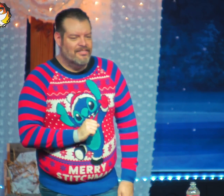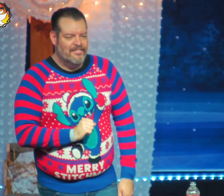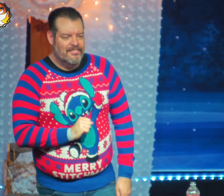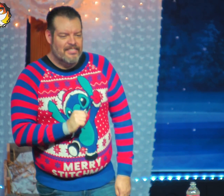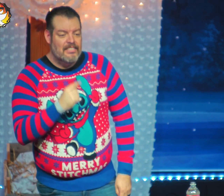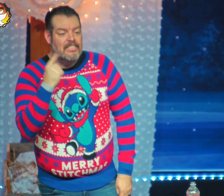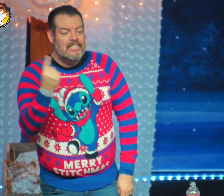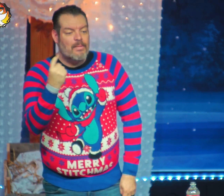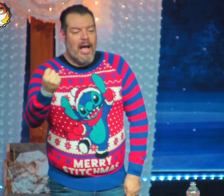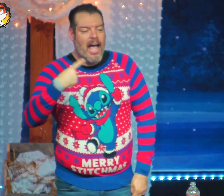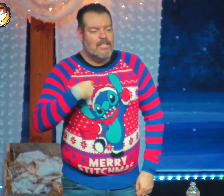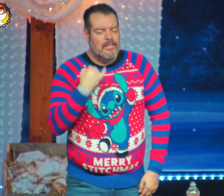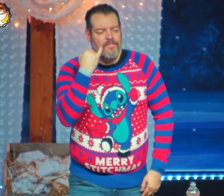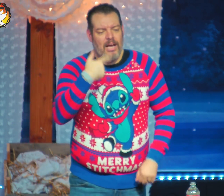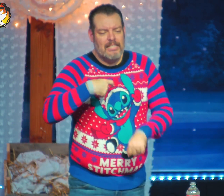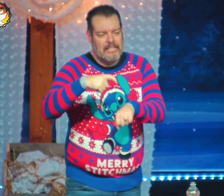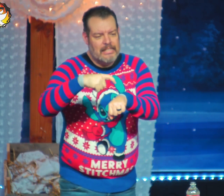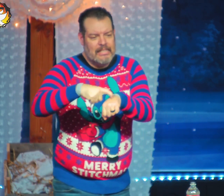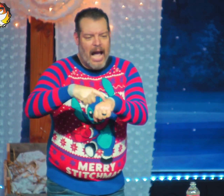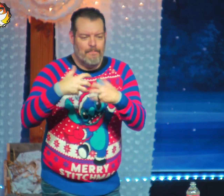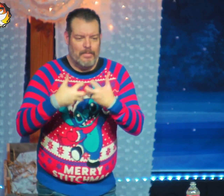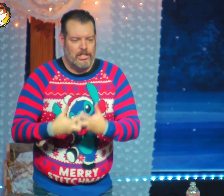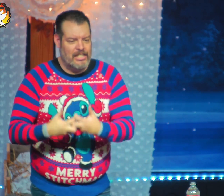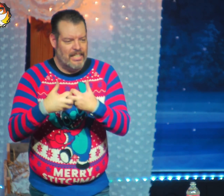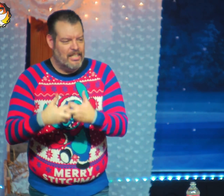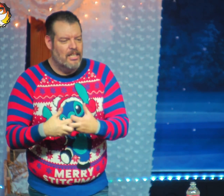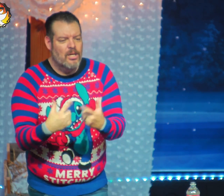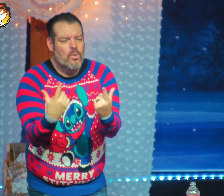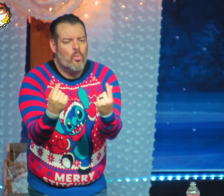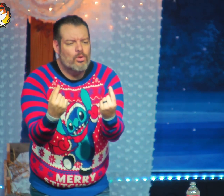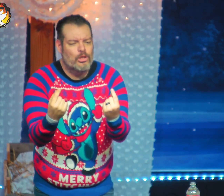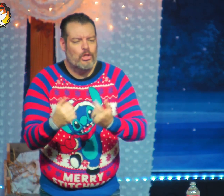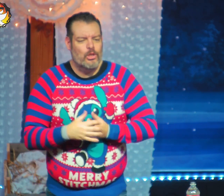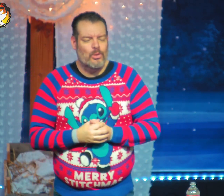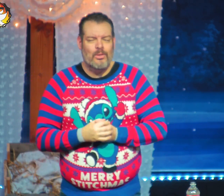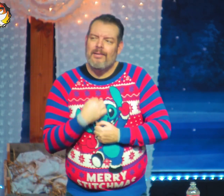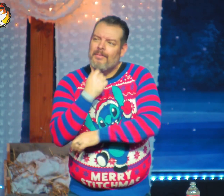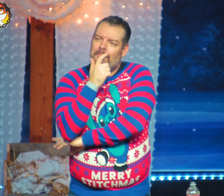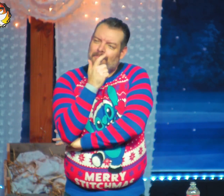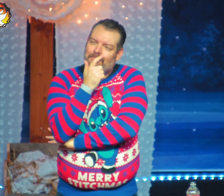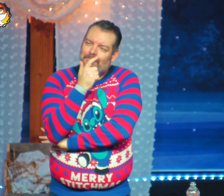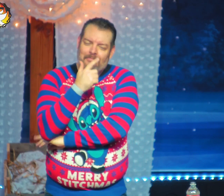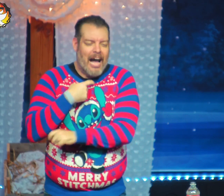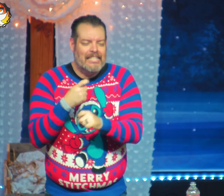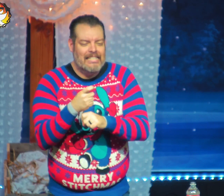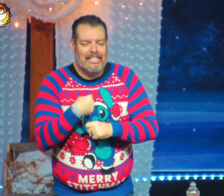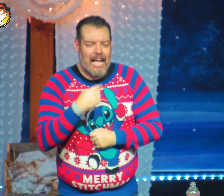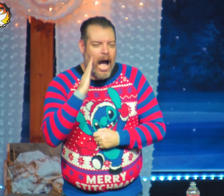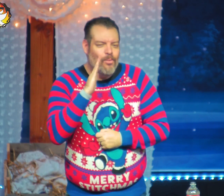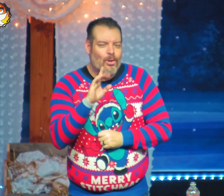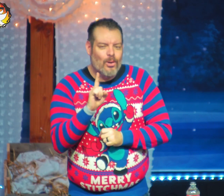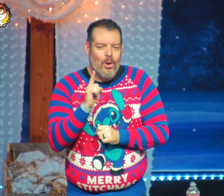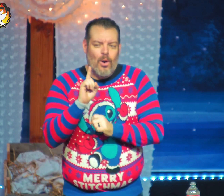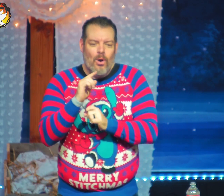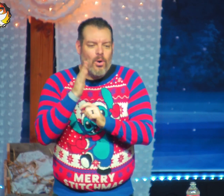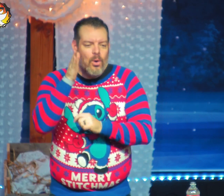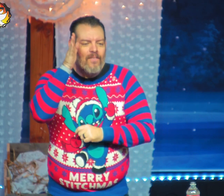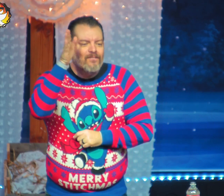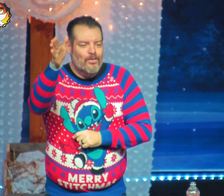that's right. God will take care of everything. And things do pop up. But in the midst